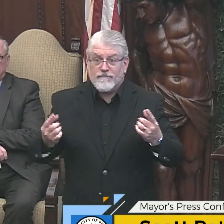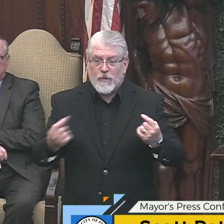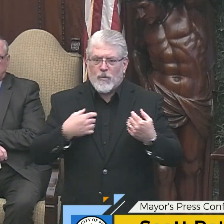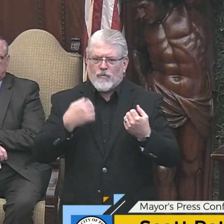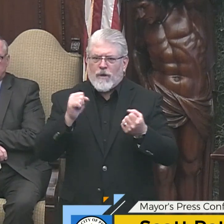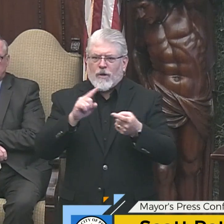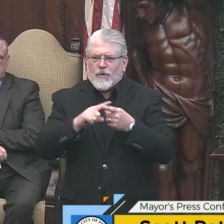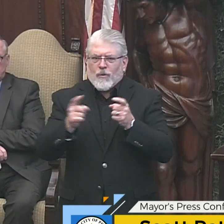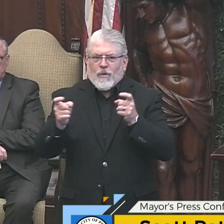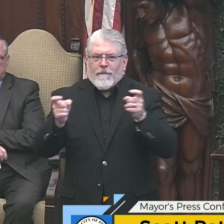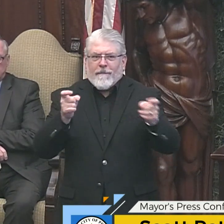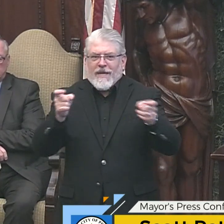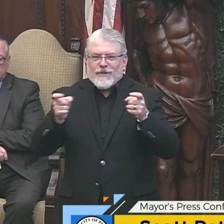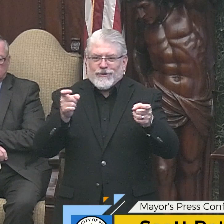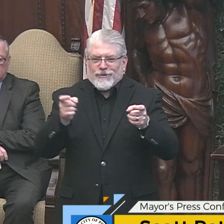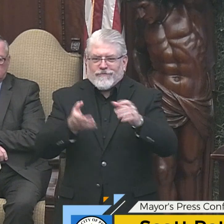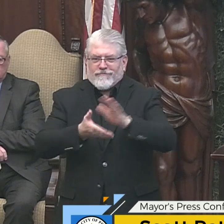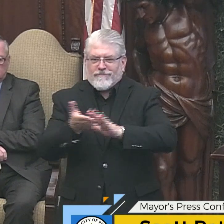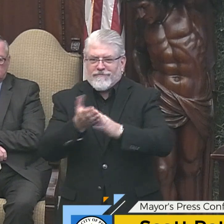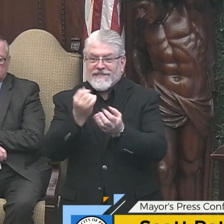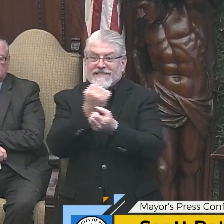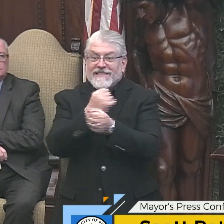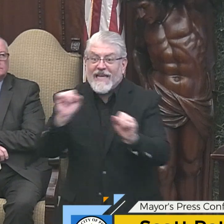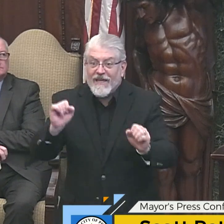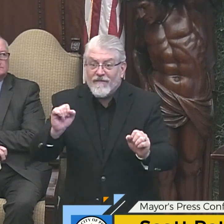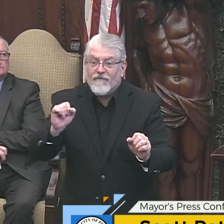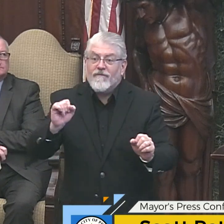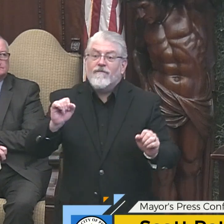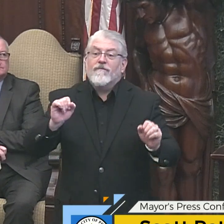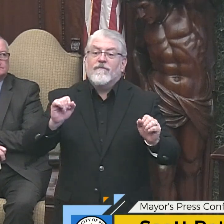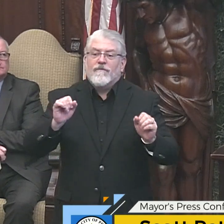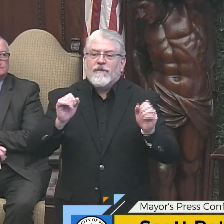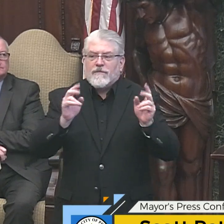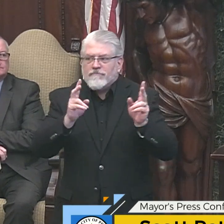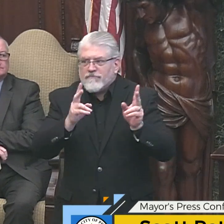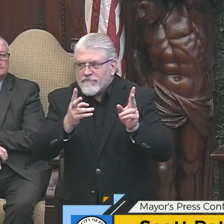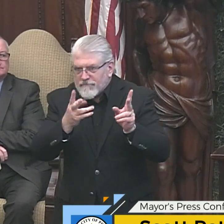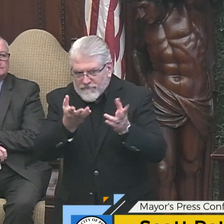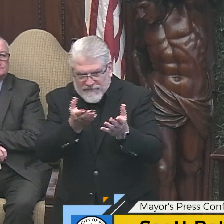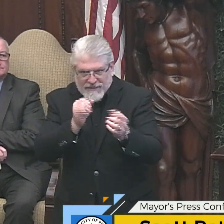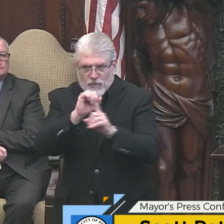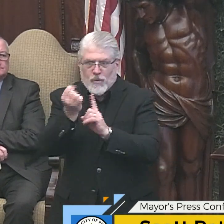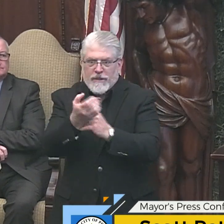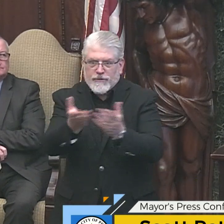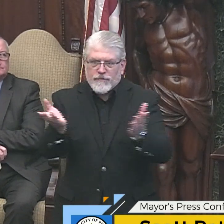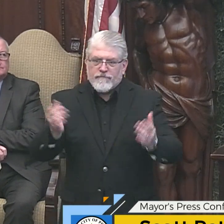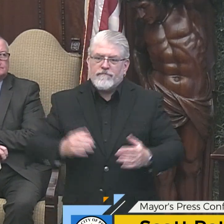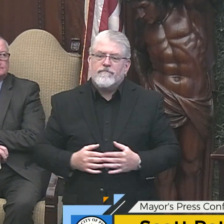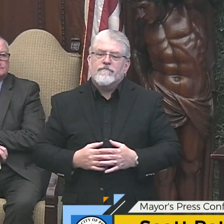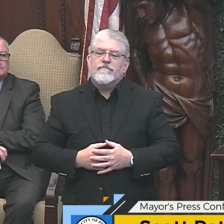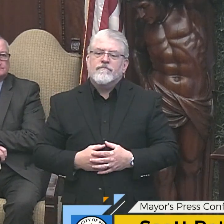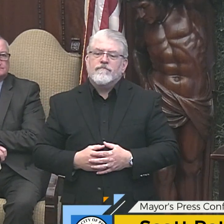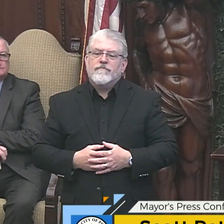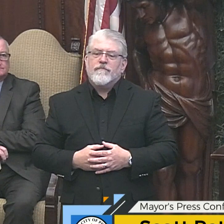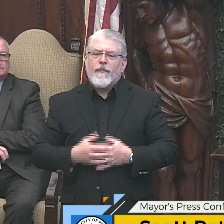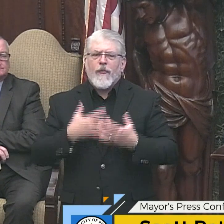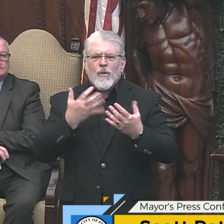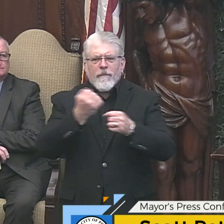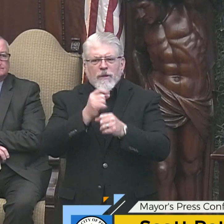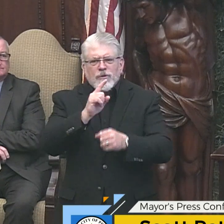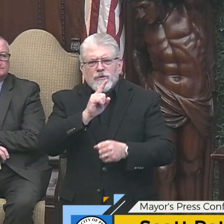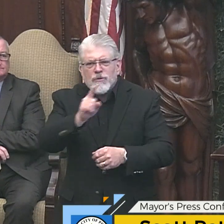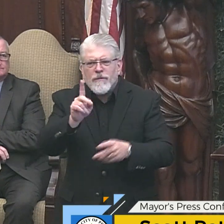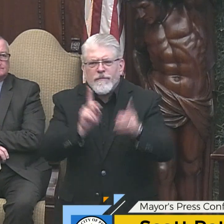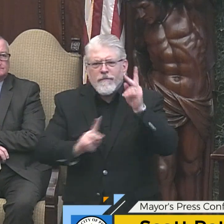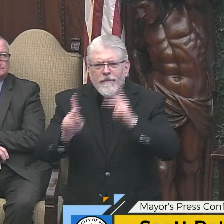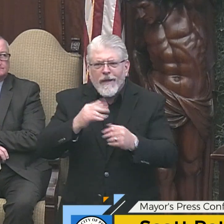like, and to try to ensure that folks will have access to their critical